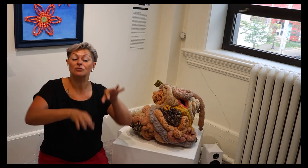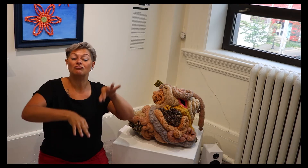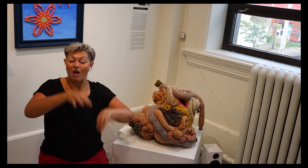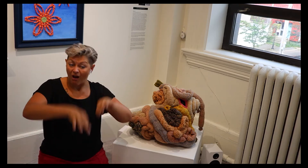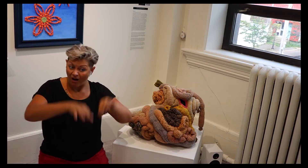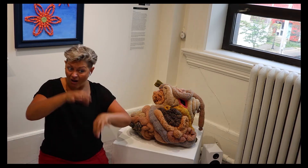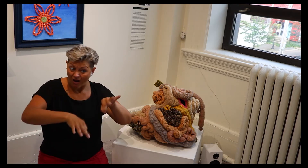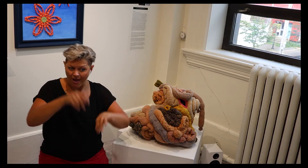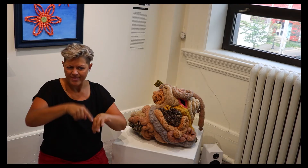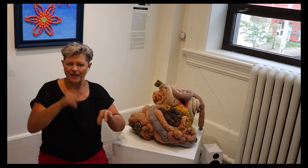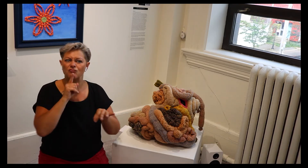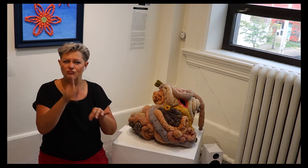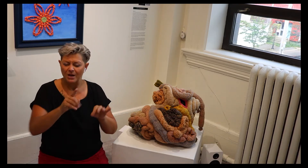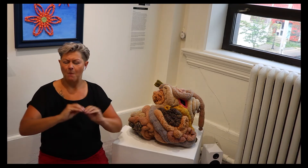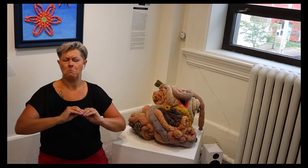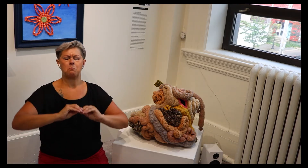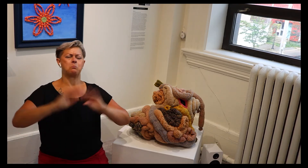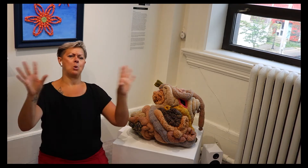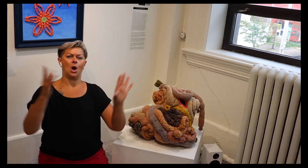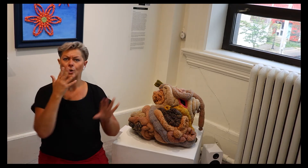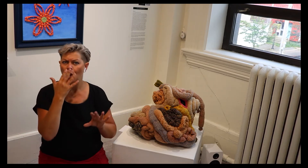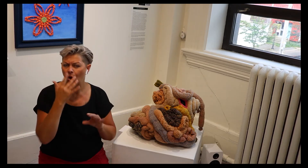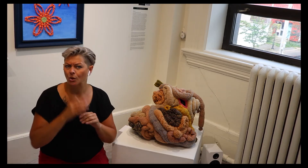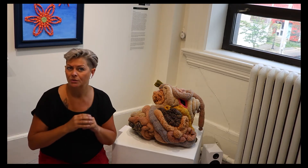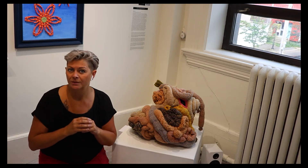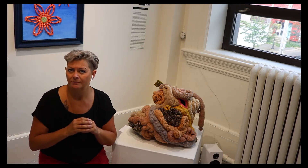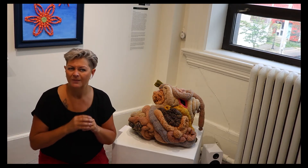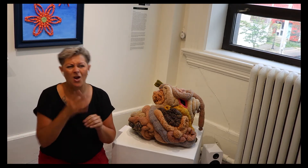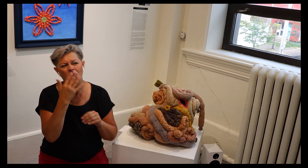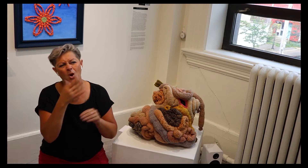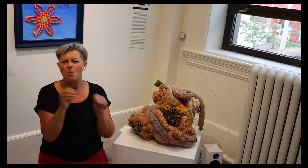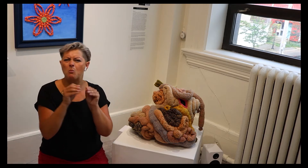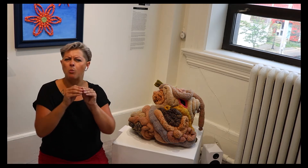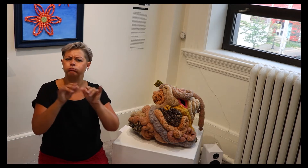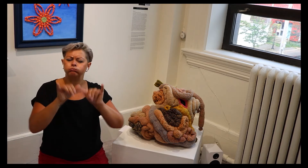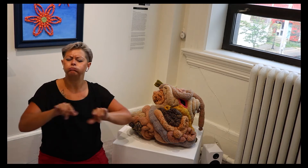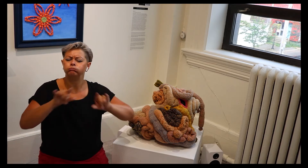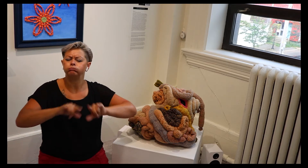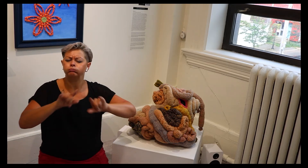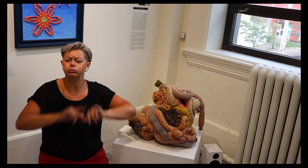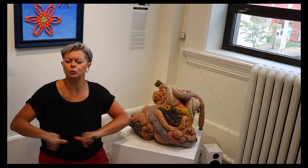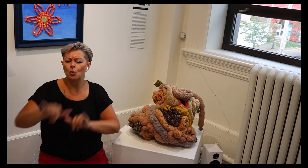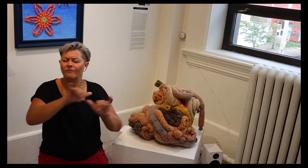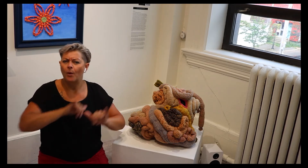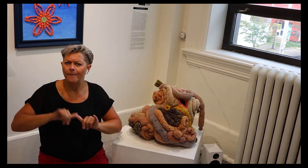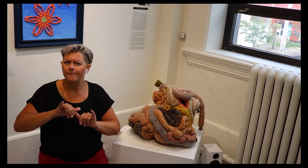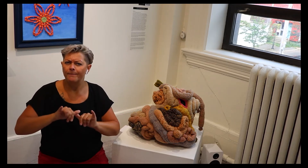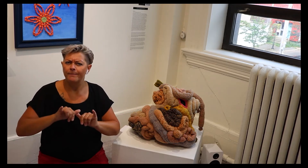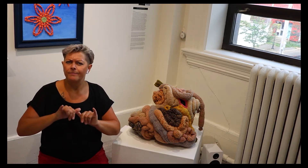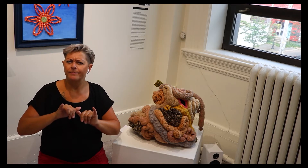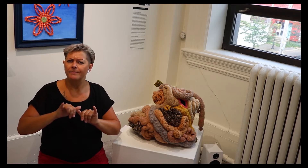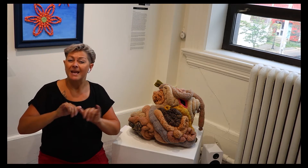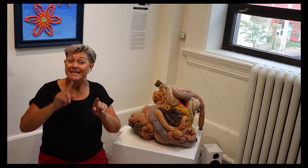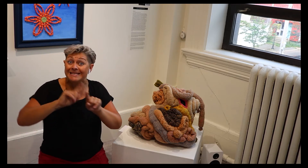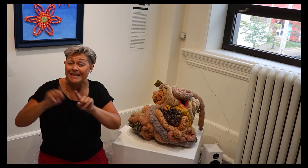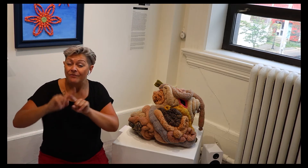more vibrant. The color is more consistent and uniform. Through several hand-size holes in the outer